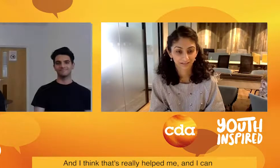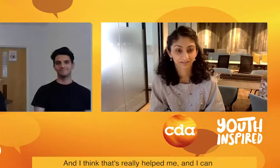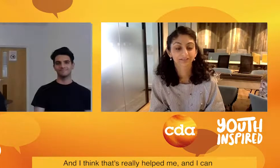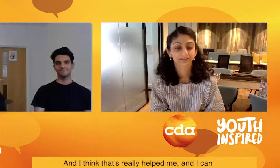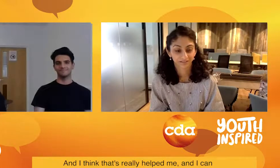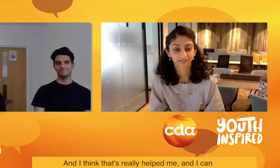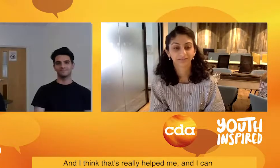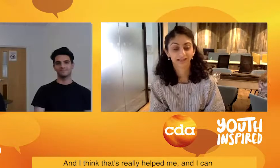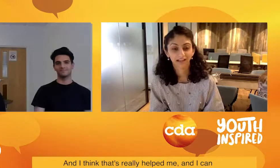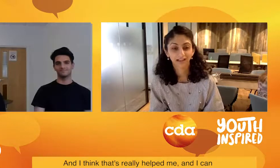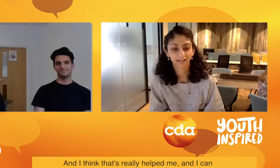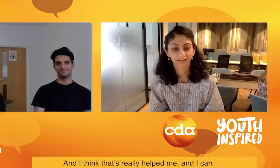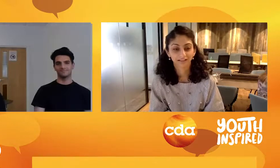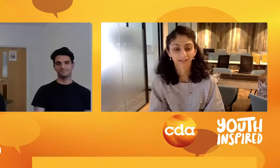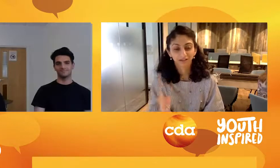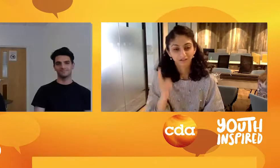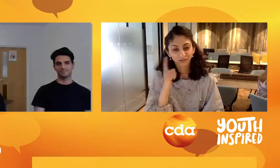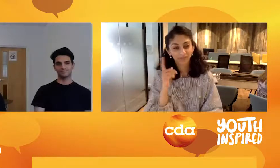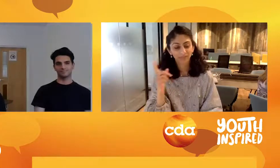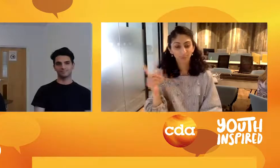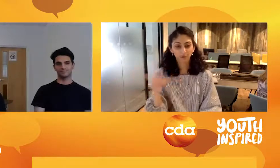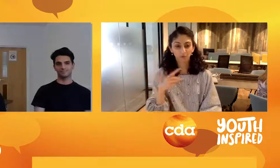and I can help others too.